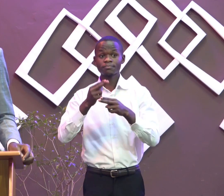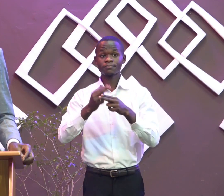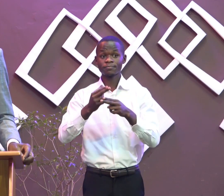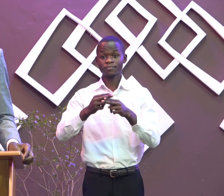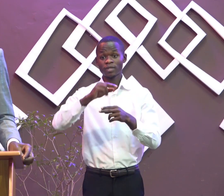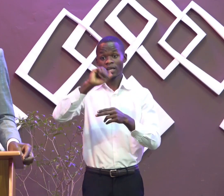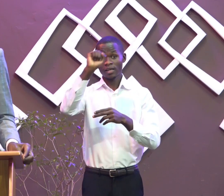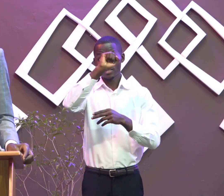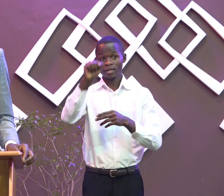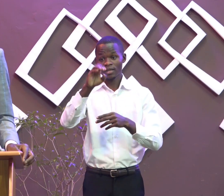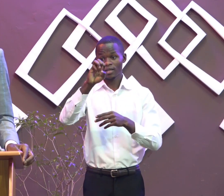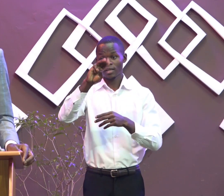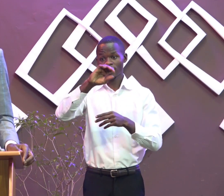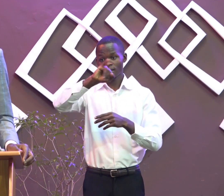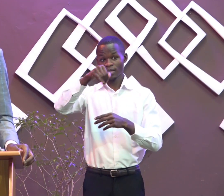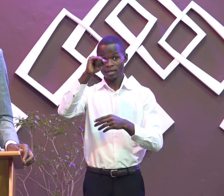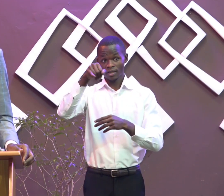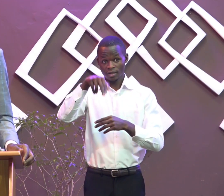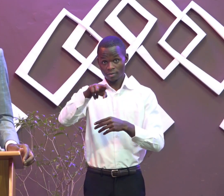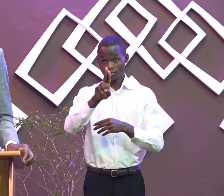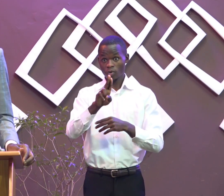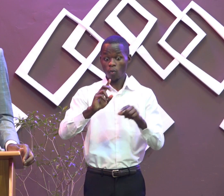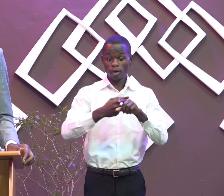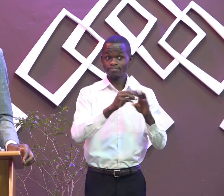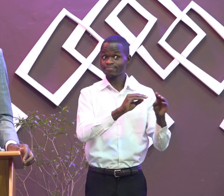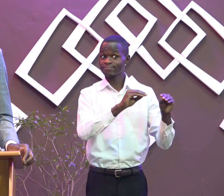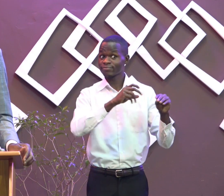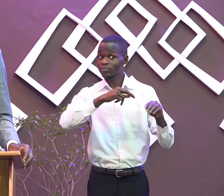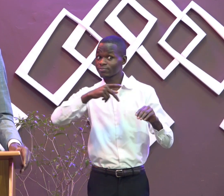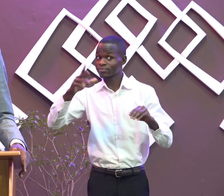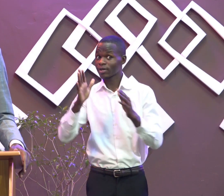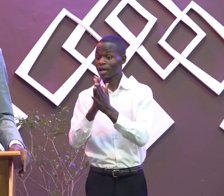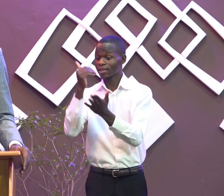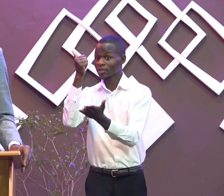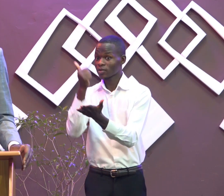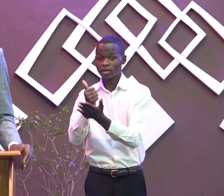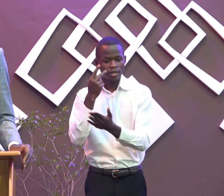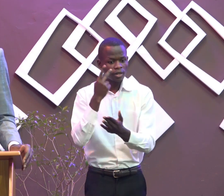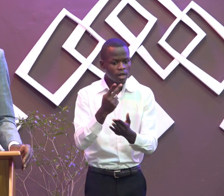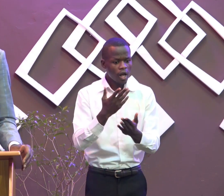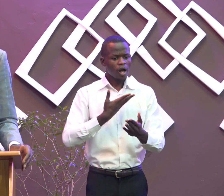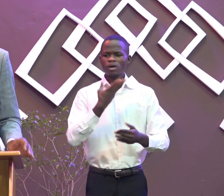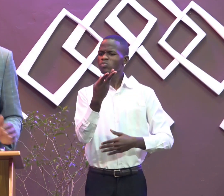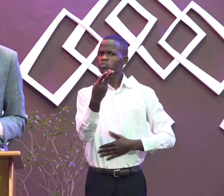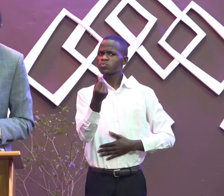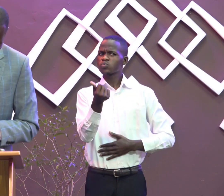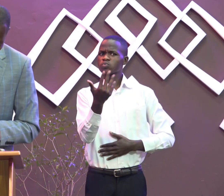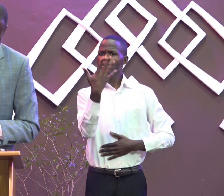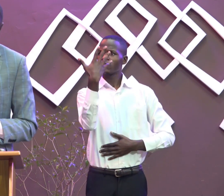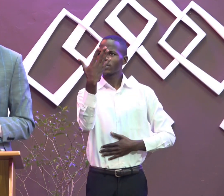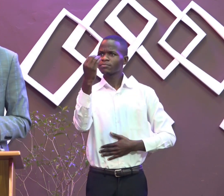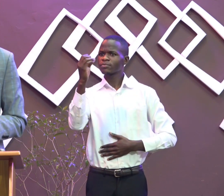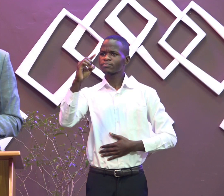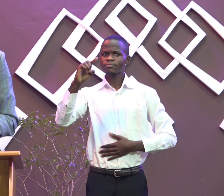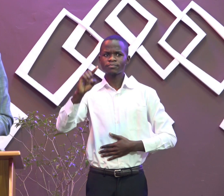zaffe kwaliko emitwalo egiwera 50,000 ffe twalabanga Yesu yasidda. And I